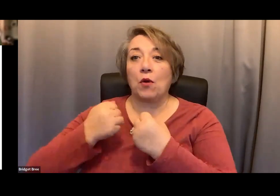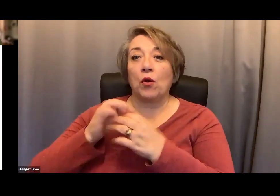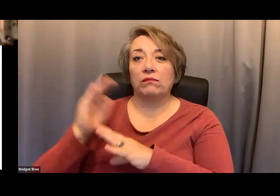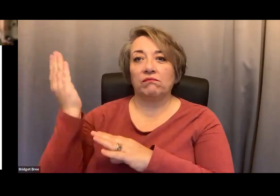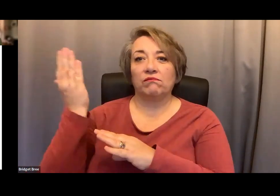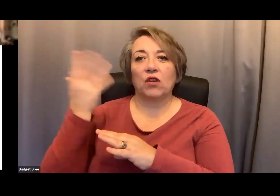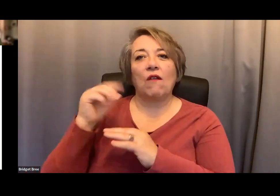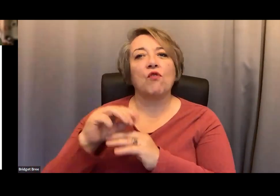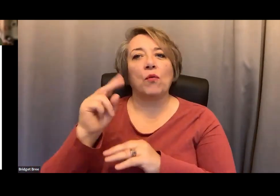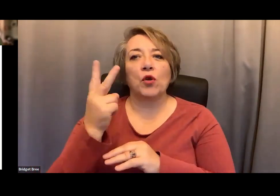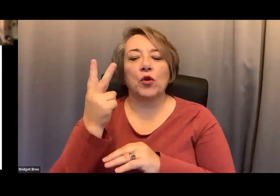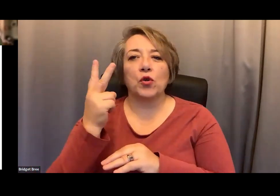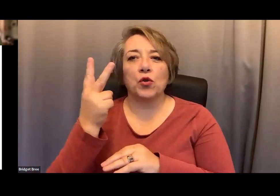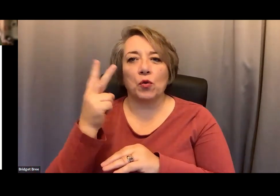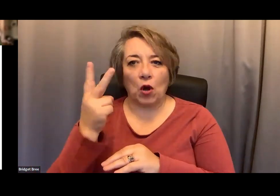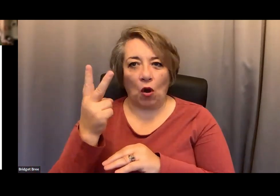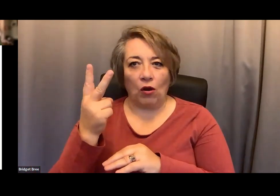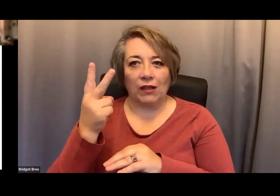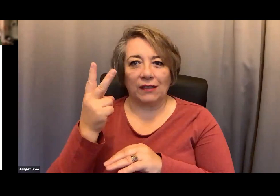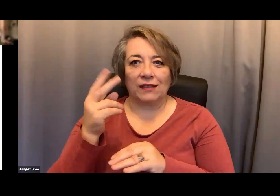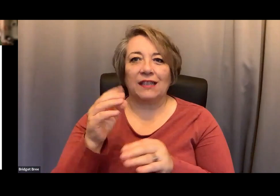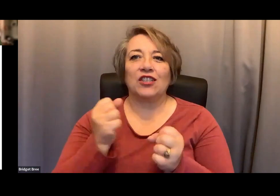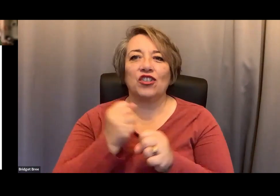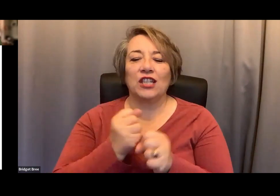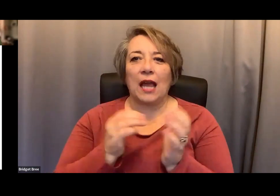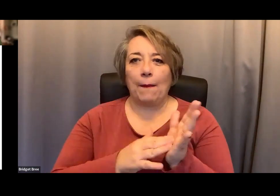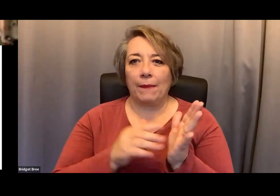2 p.m. GMT time onwards, which of course you're all welcome to.